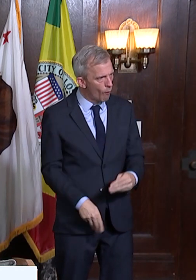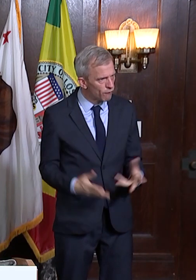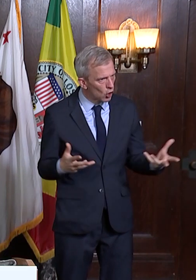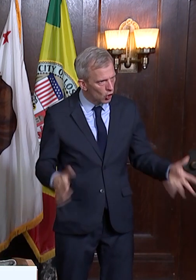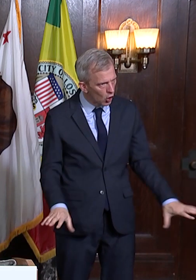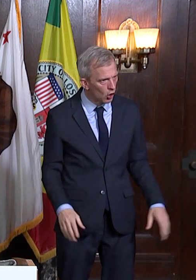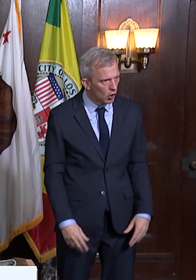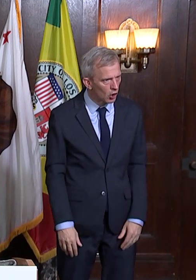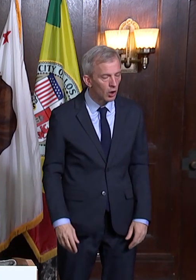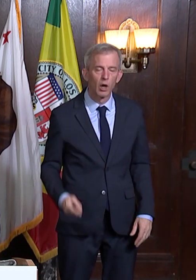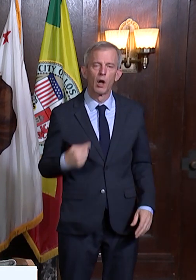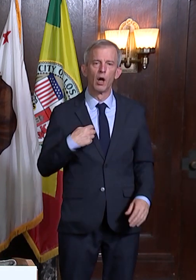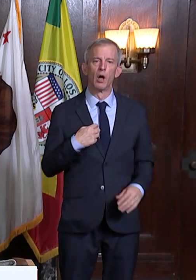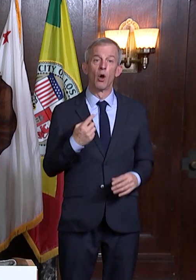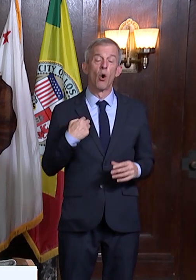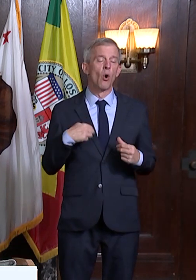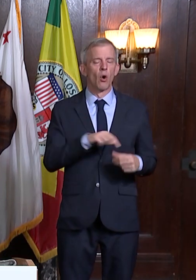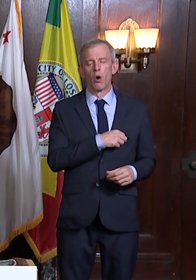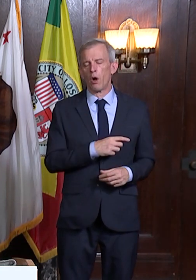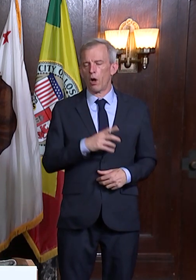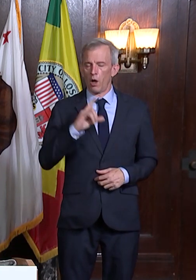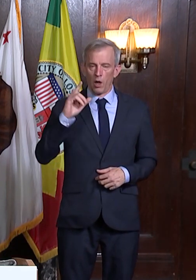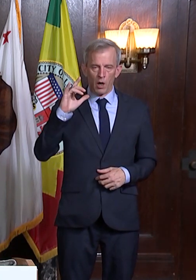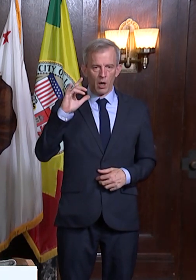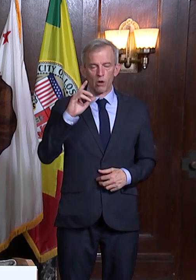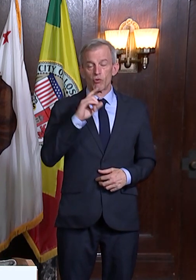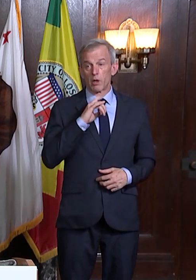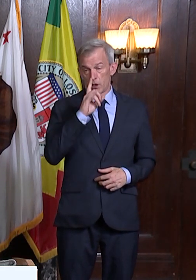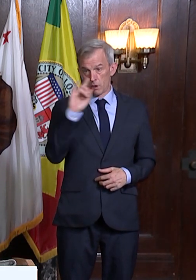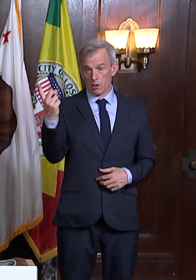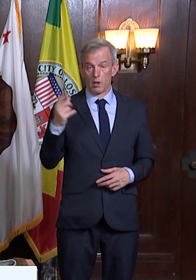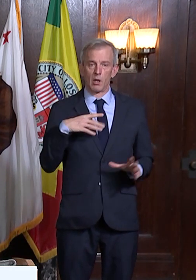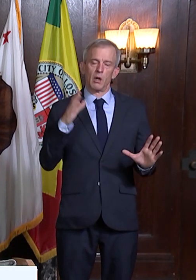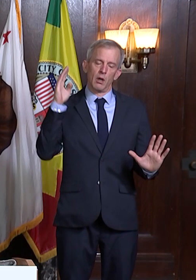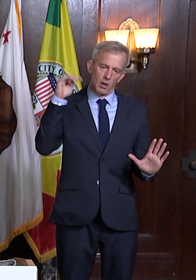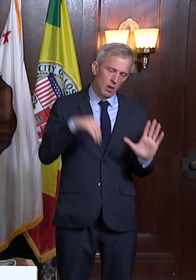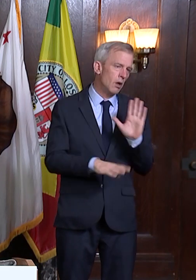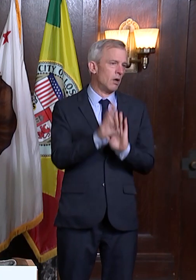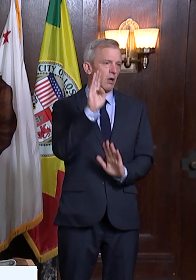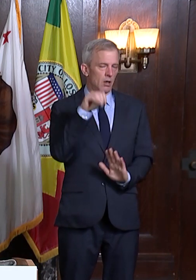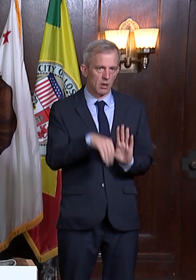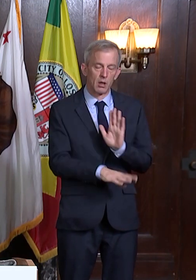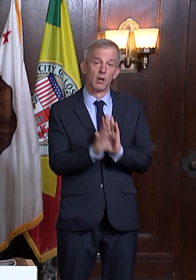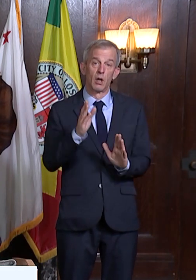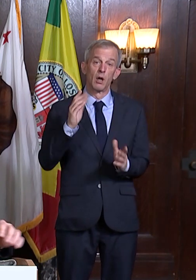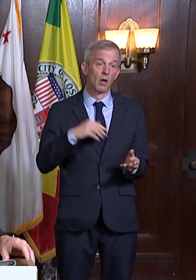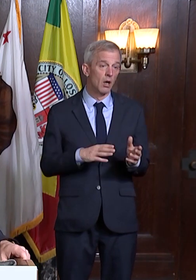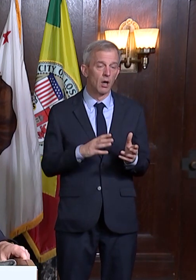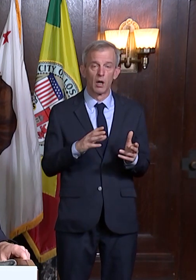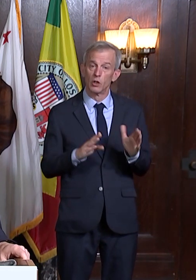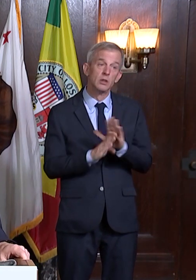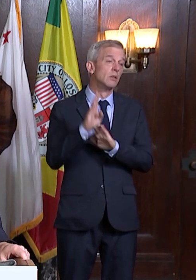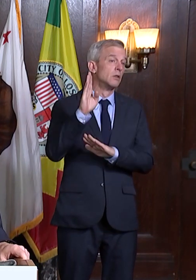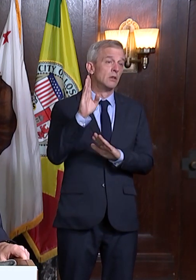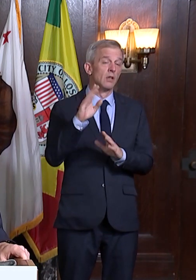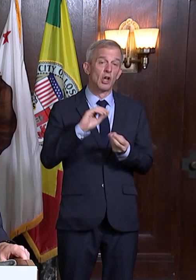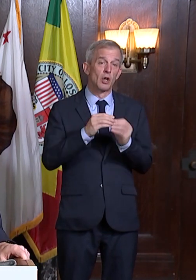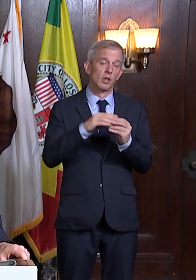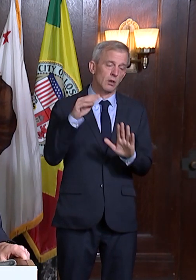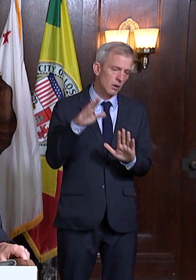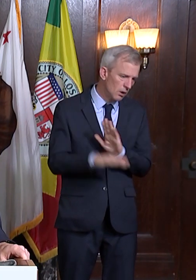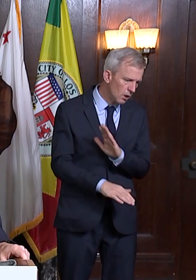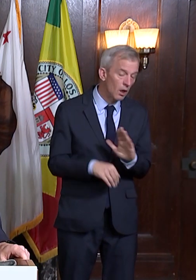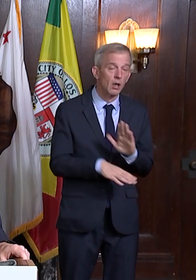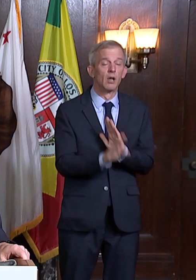numbers and hospitalizations and then get a surge and every few months be going back and forth. It's bad for our economy, it's bad for our